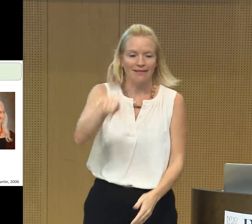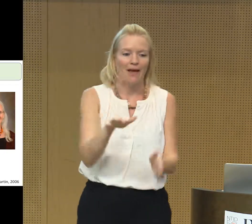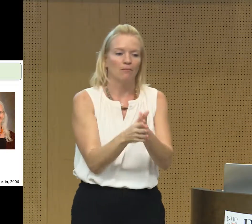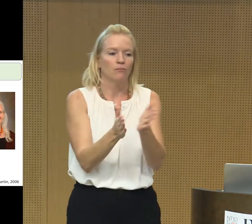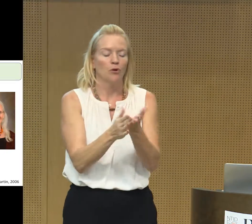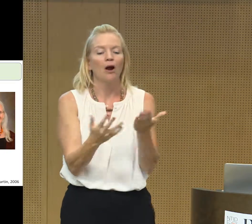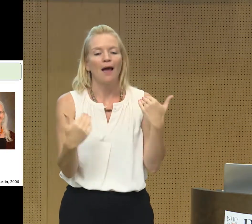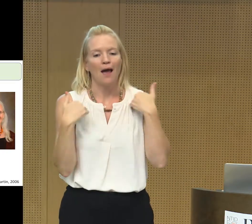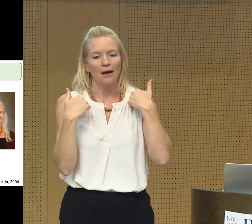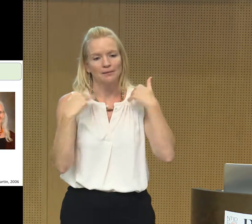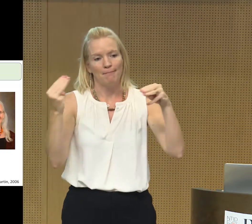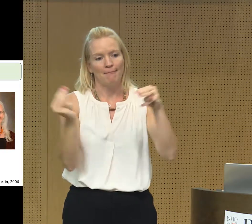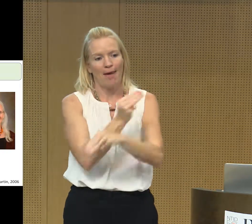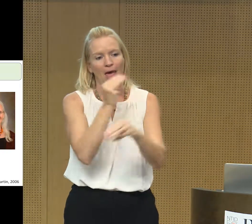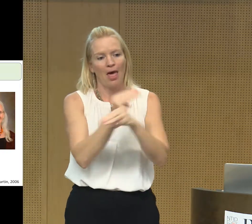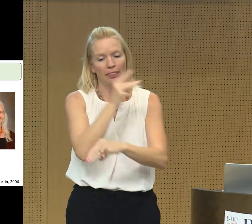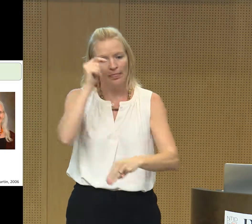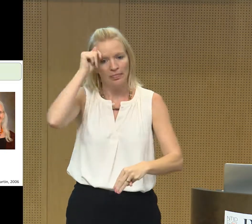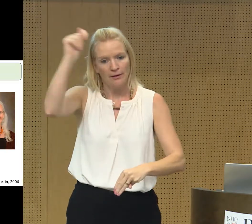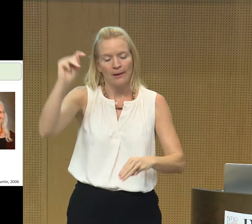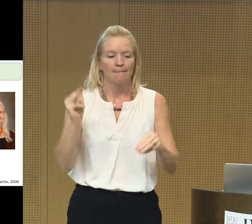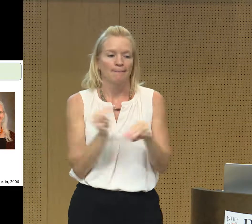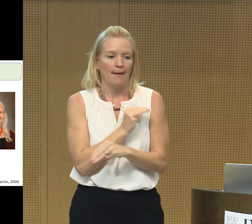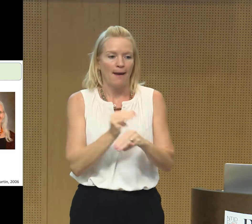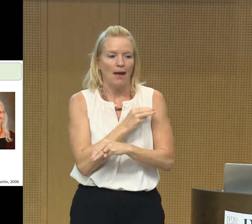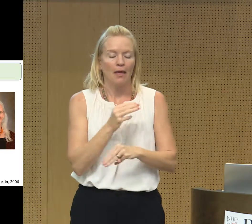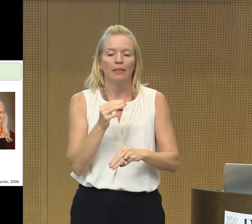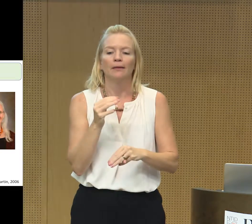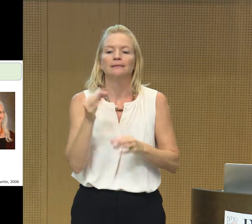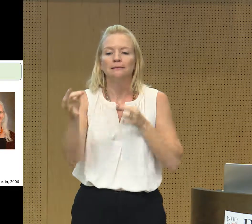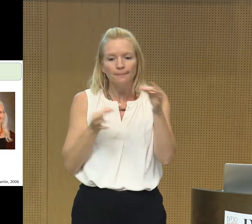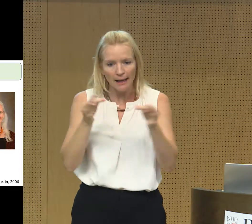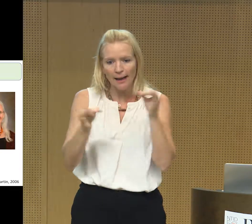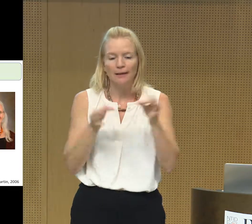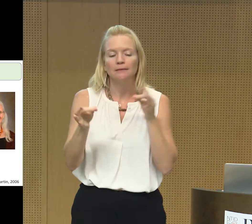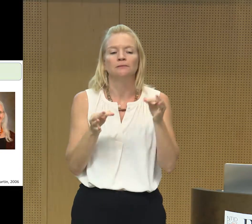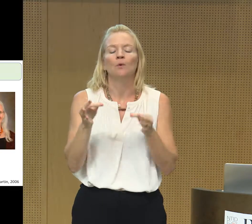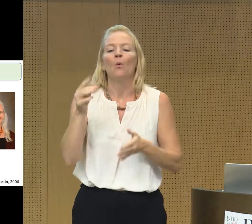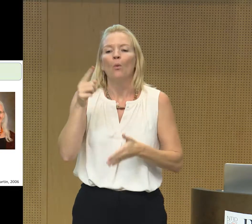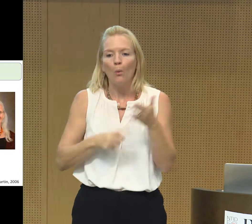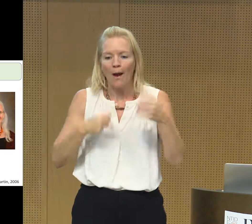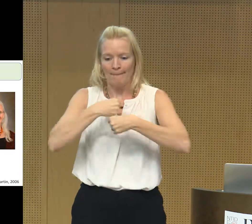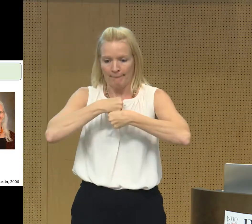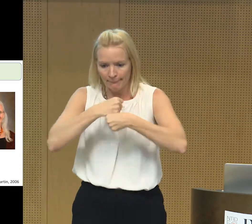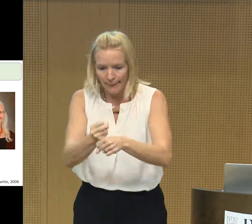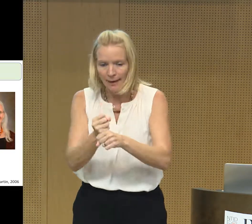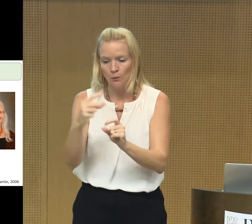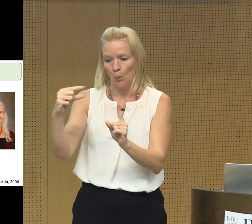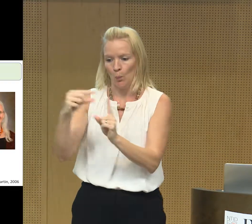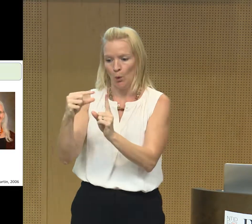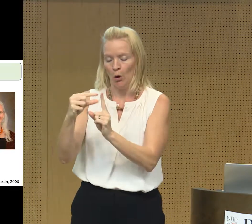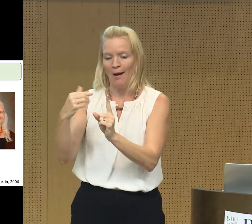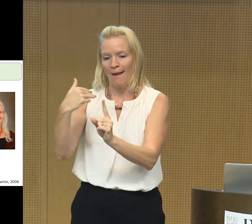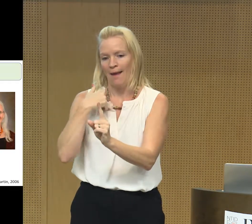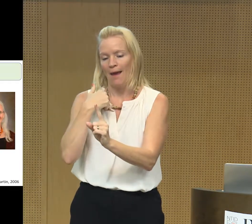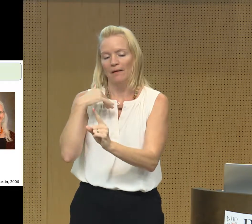This book has math theories that explain what makes a word, what gives it high or